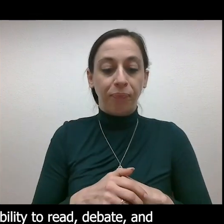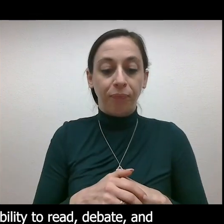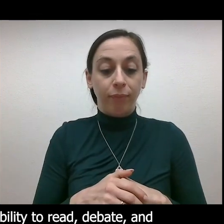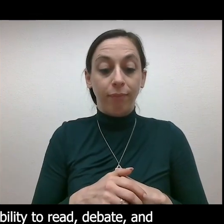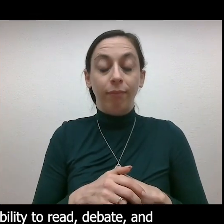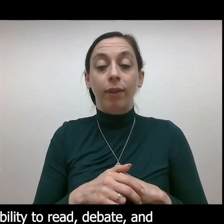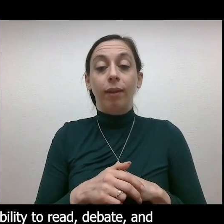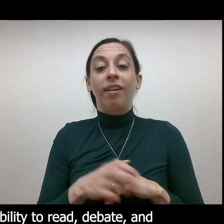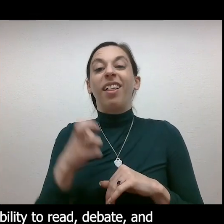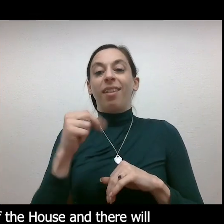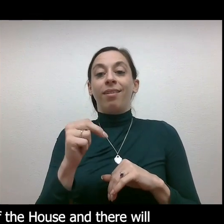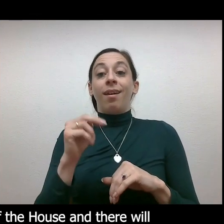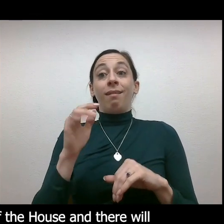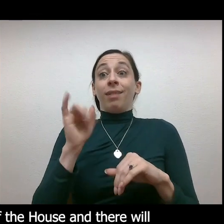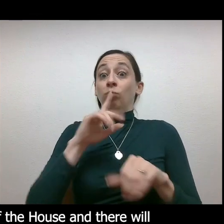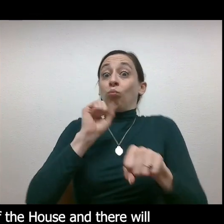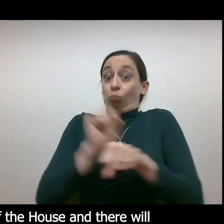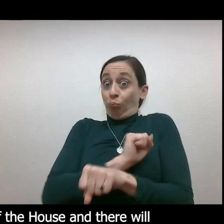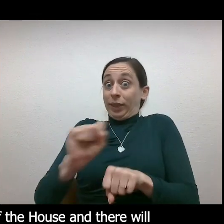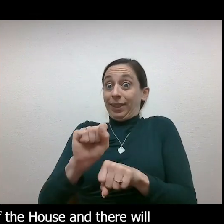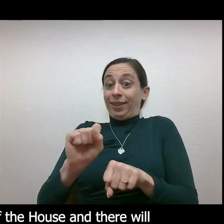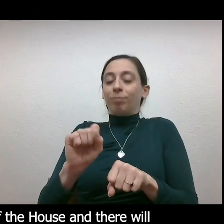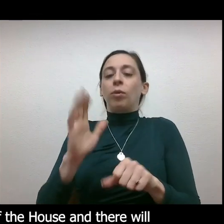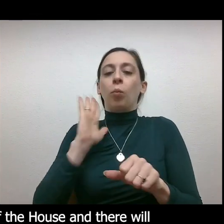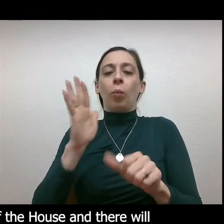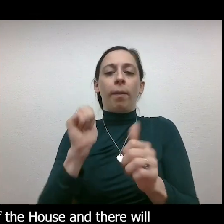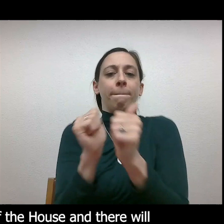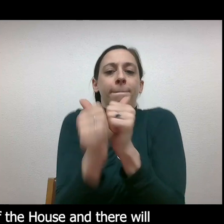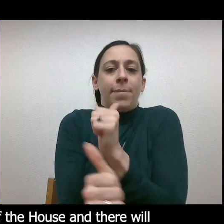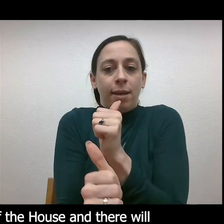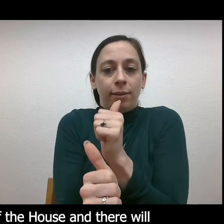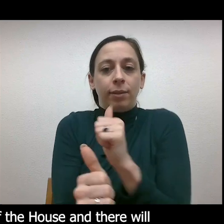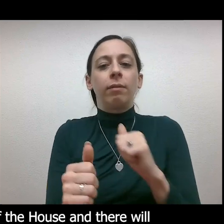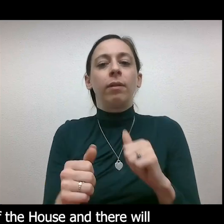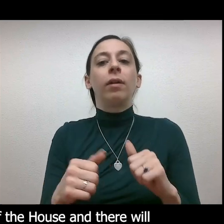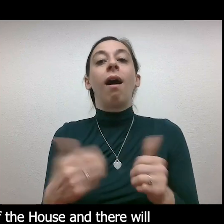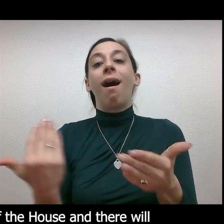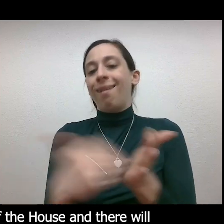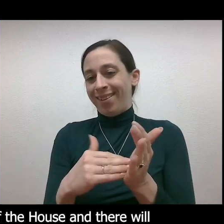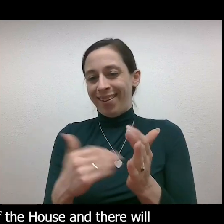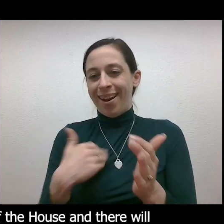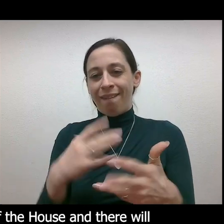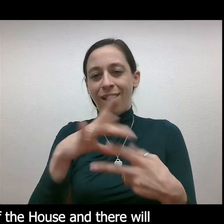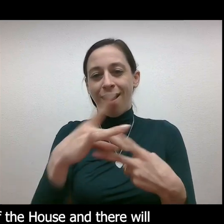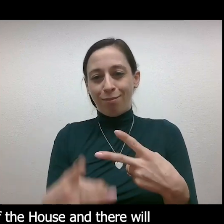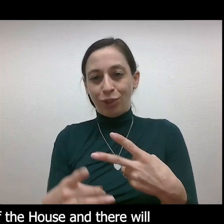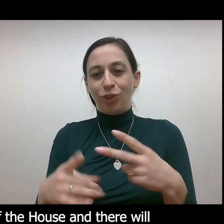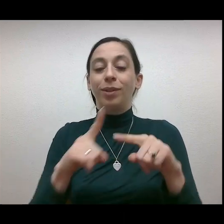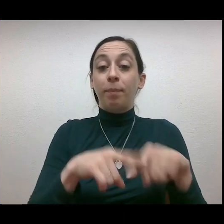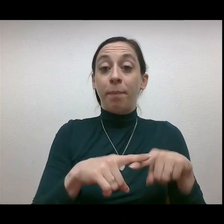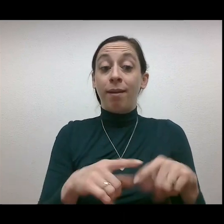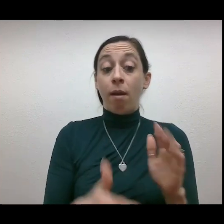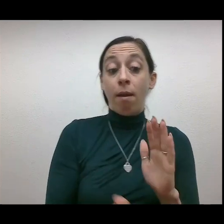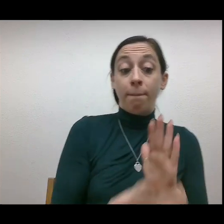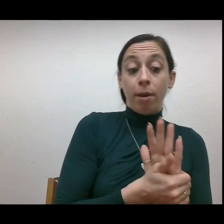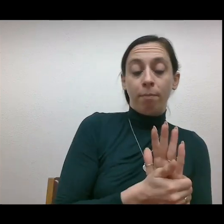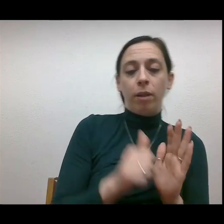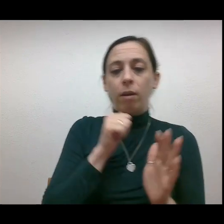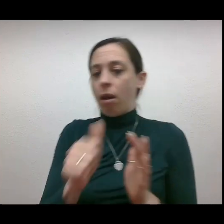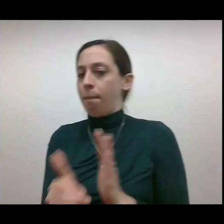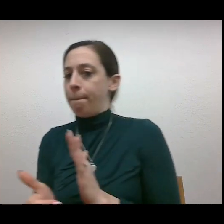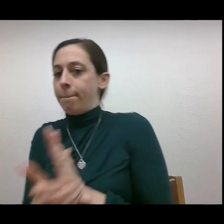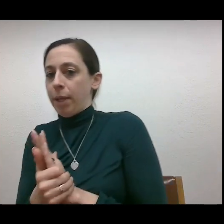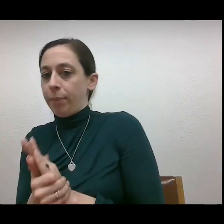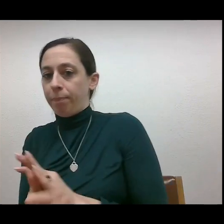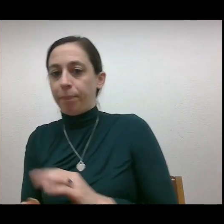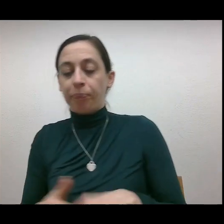to read, debate, and amend that bill. If it passes at this stage, it passes out of the House, and there will be 2